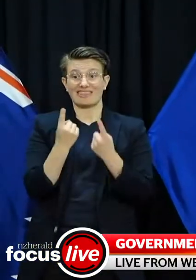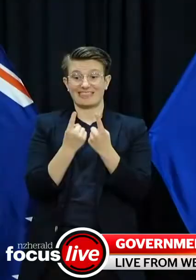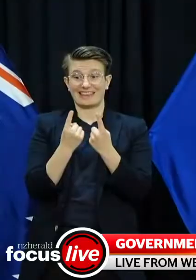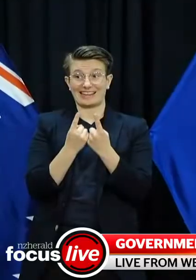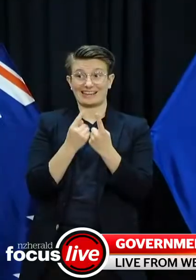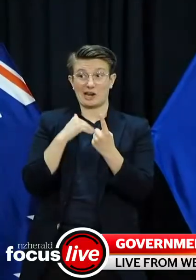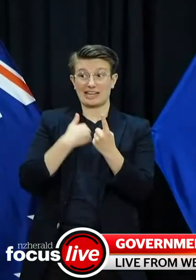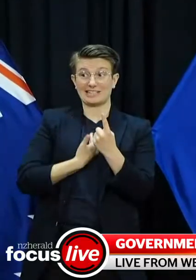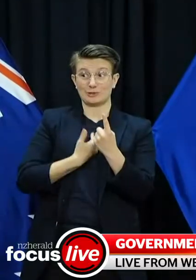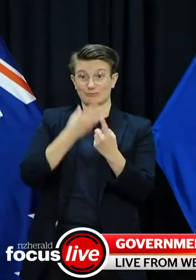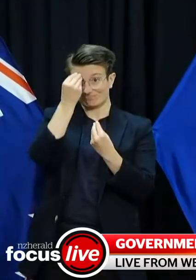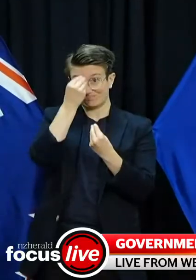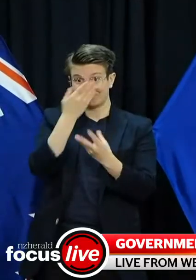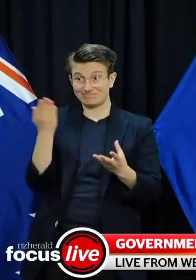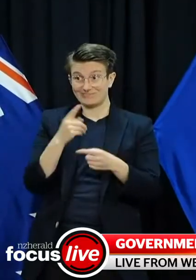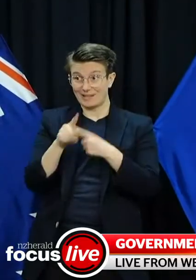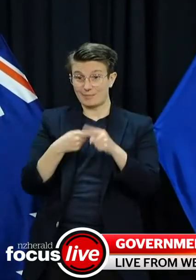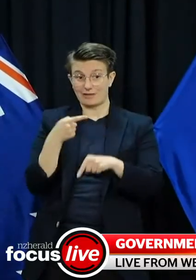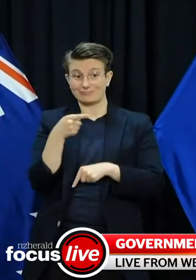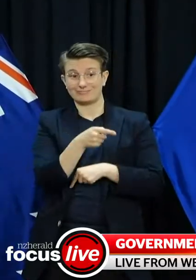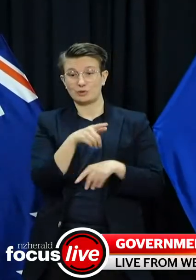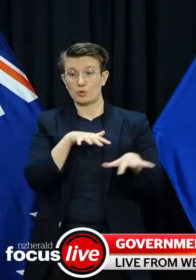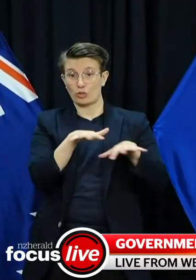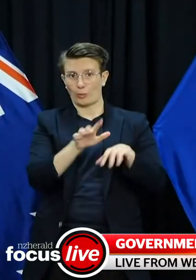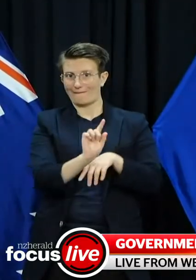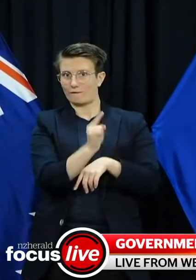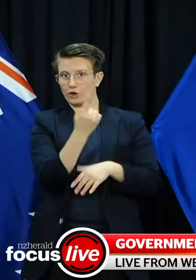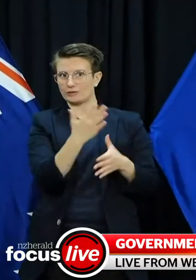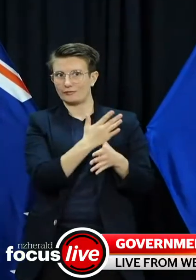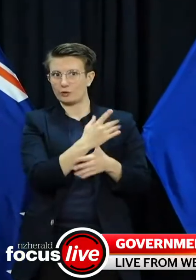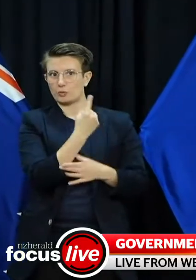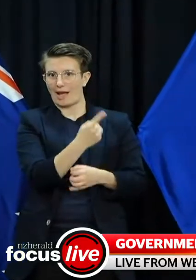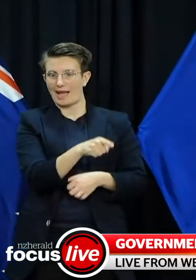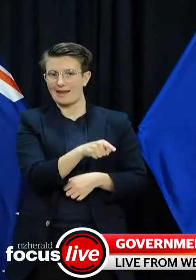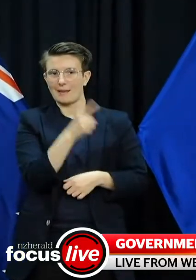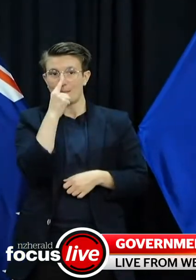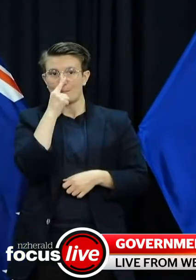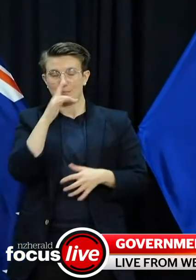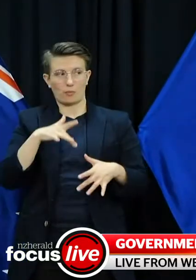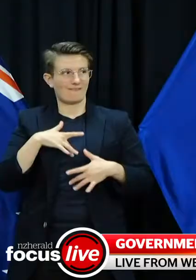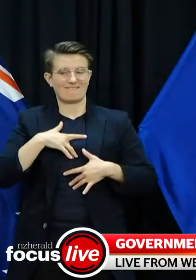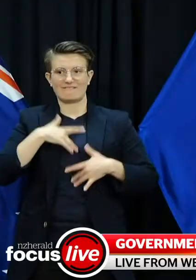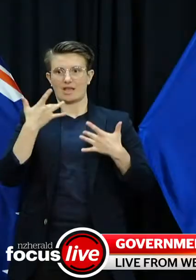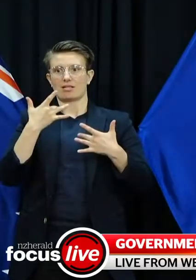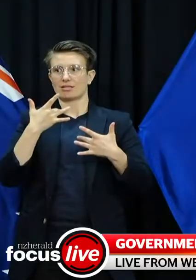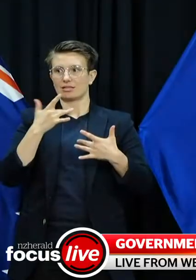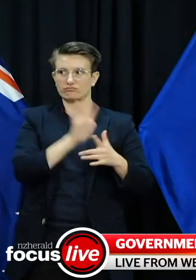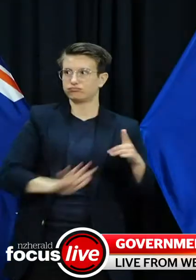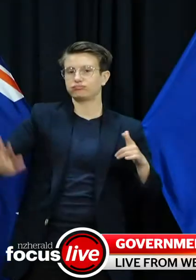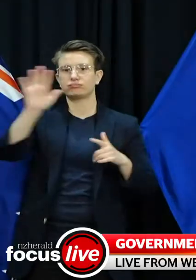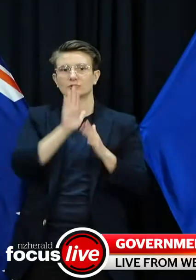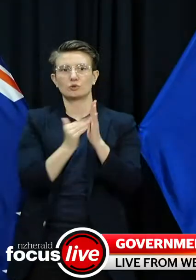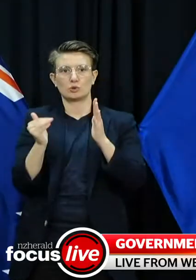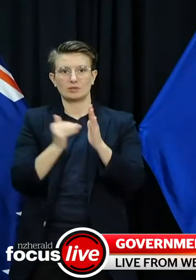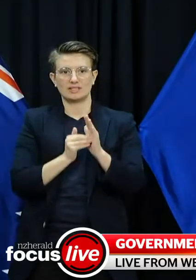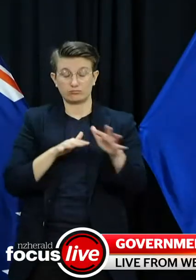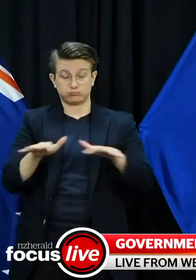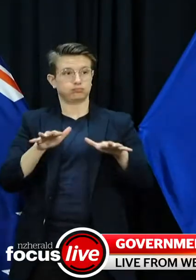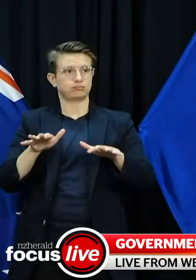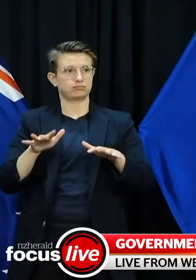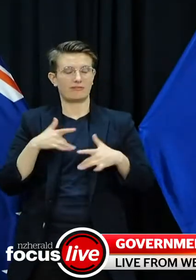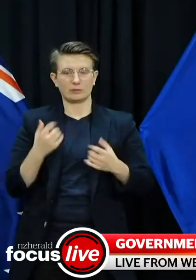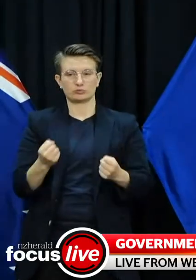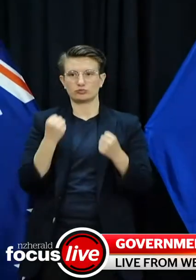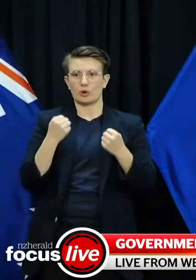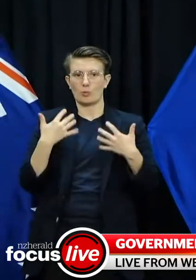point out about that very first earthquake is that a lot of people felt it all around New Zealand, and that's normal. That's what we expect, and that's what we